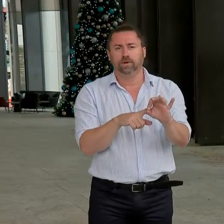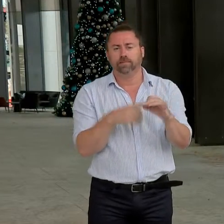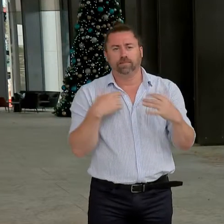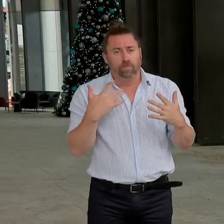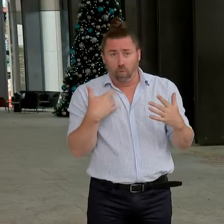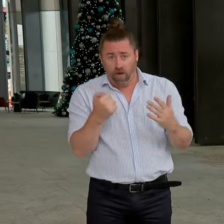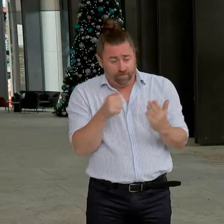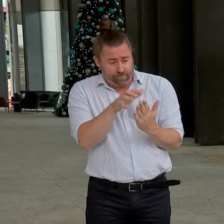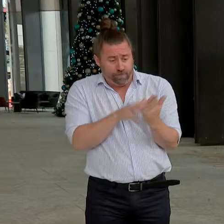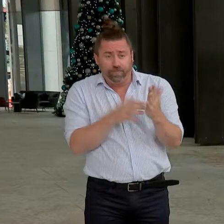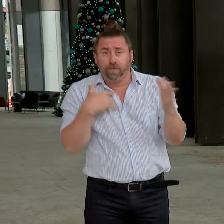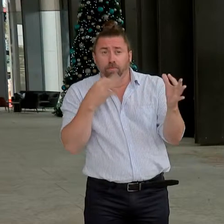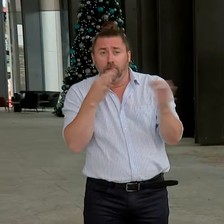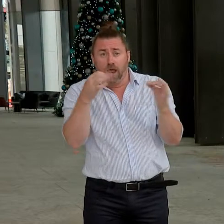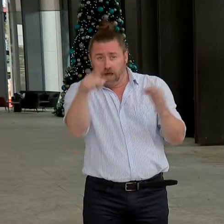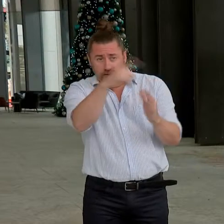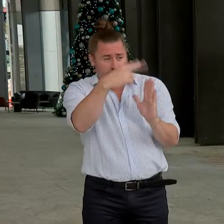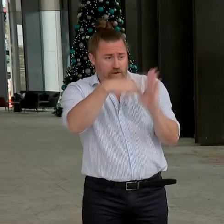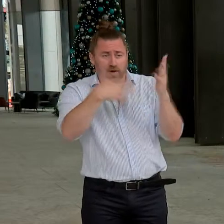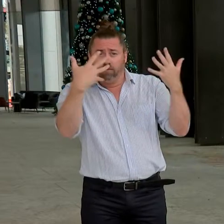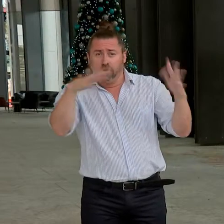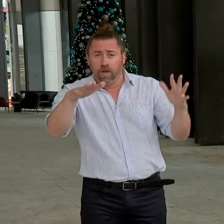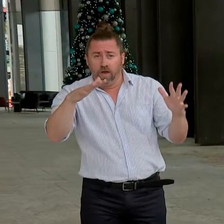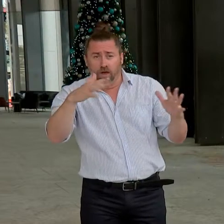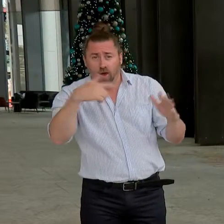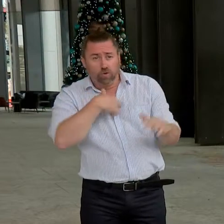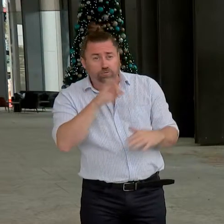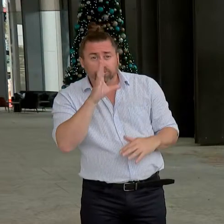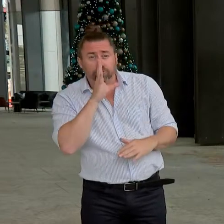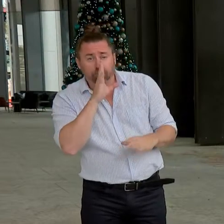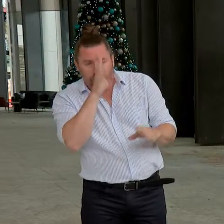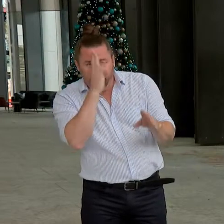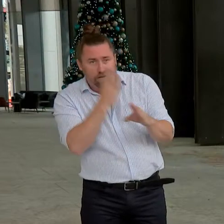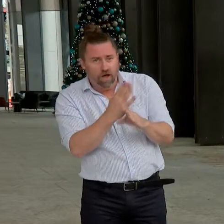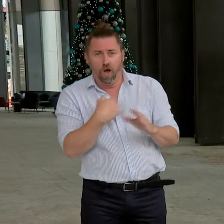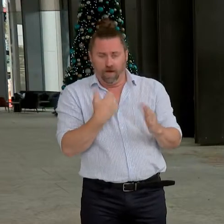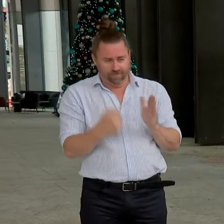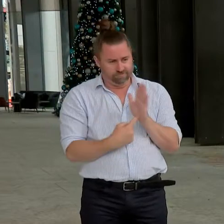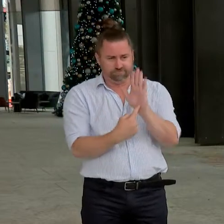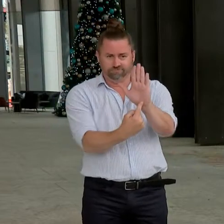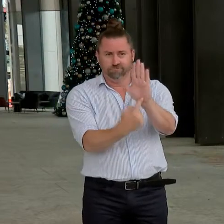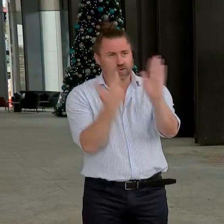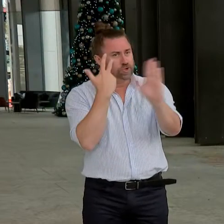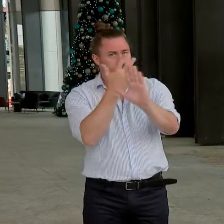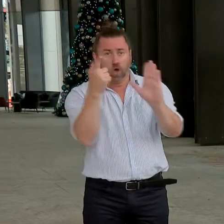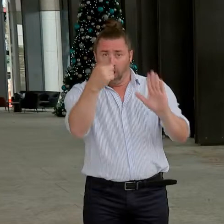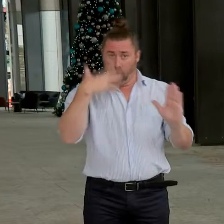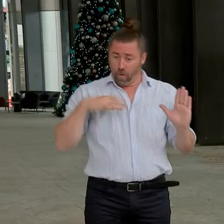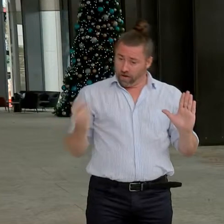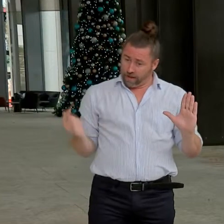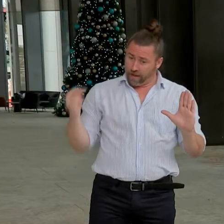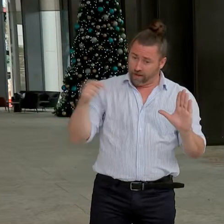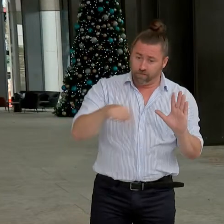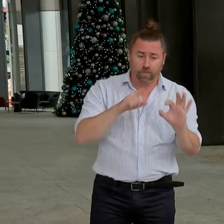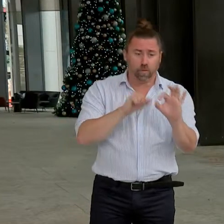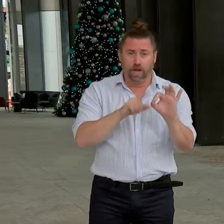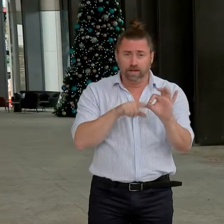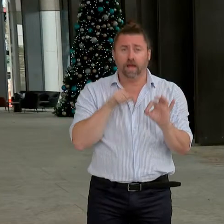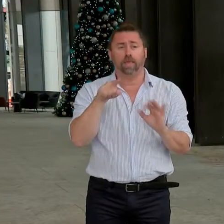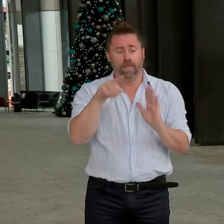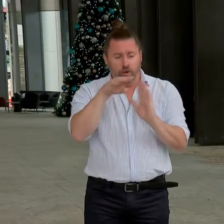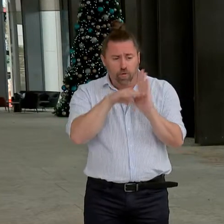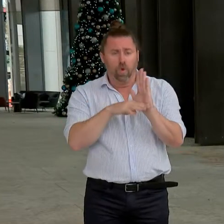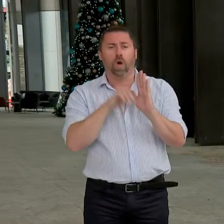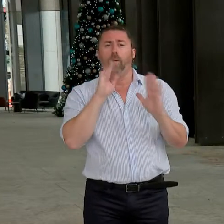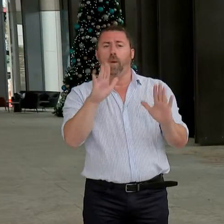weeks now for everyone to know what is required to come into Queensland. And we've also said that those rules will change when we